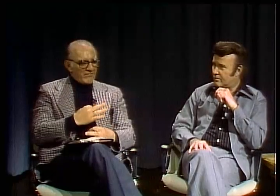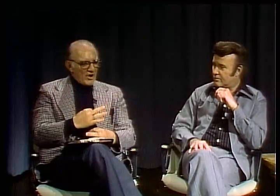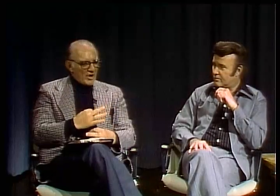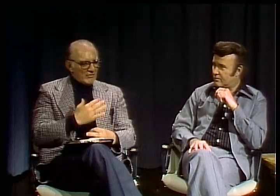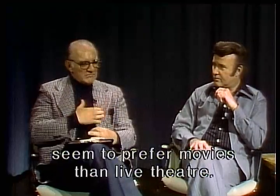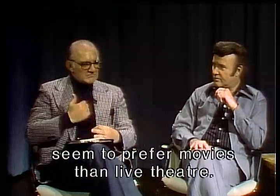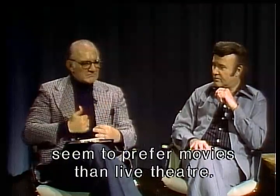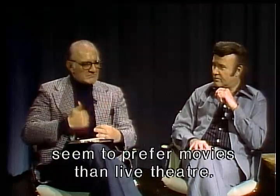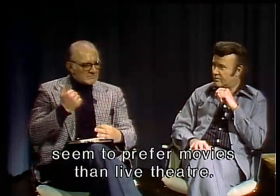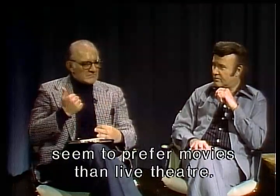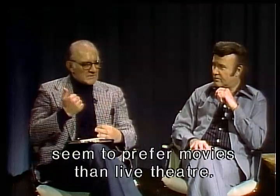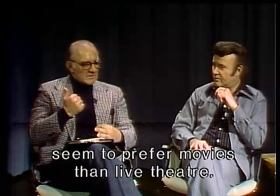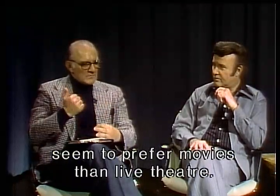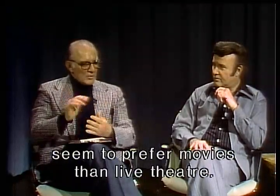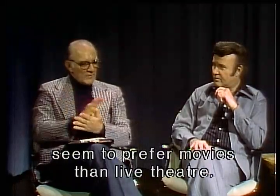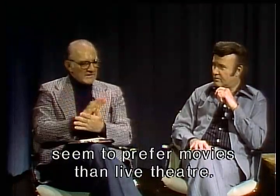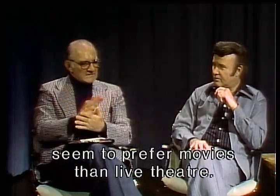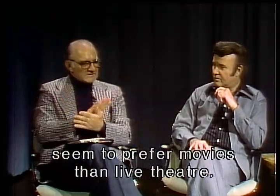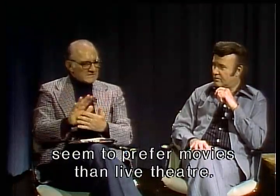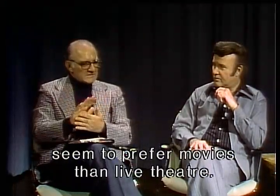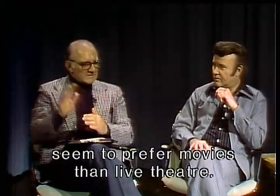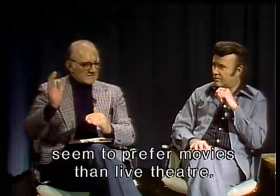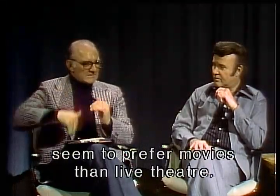prefer movies than